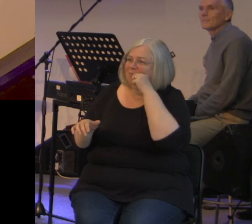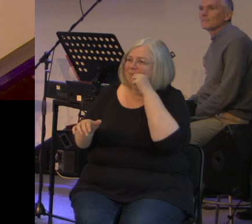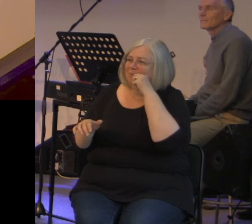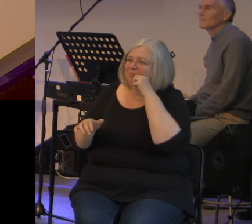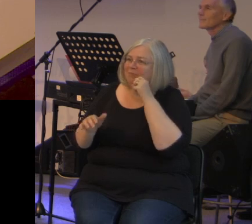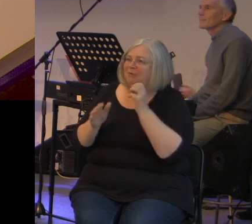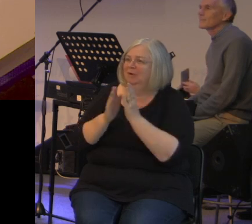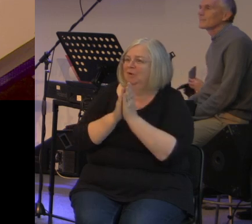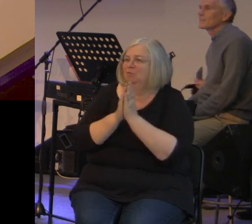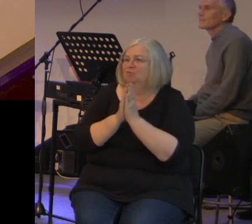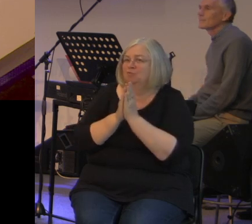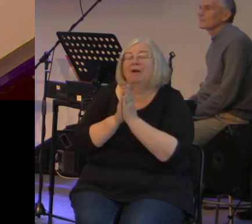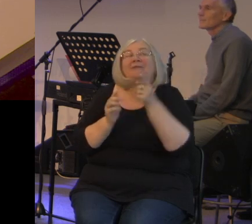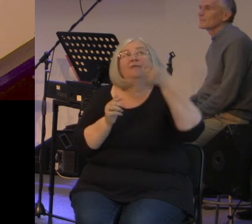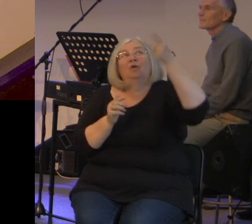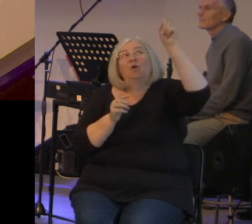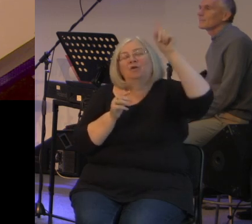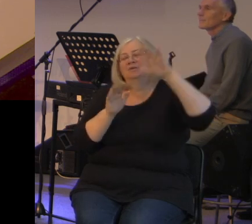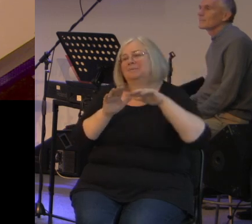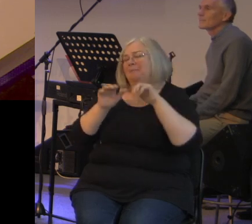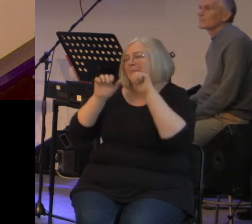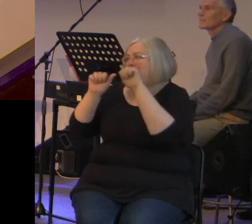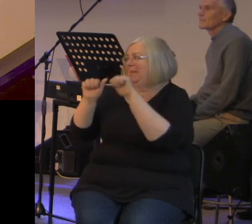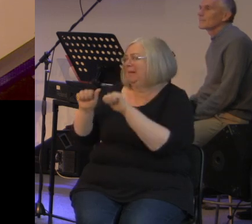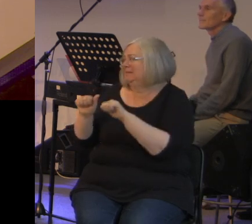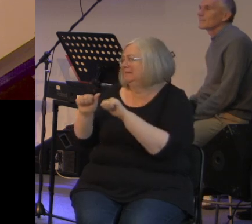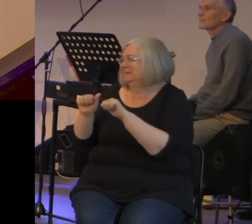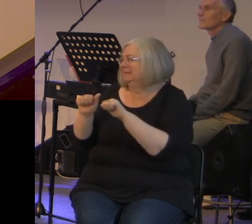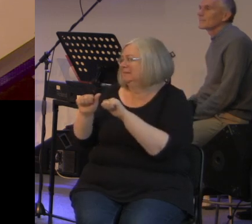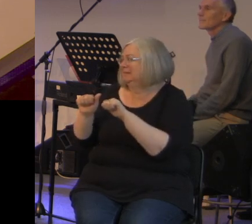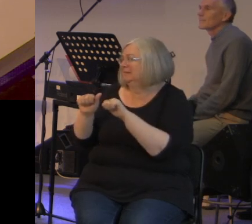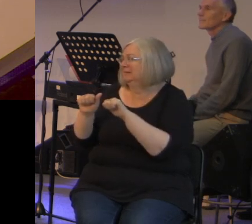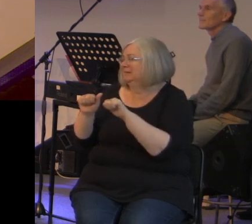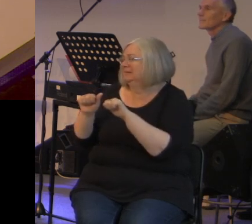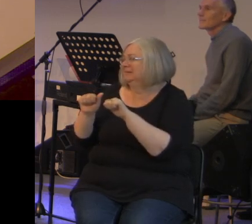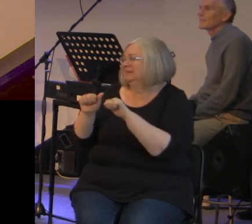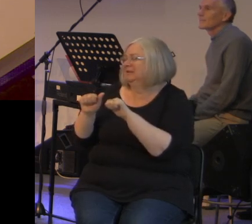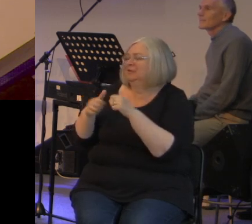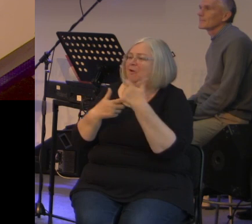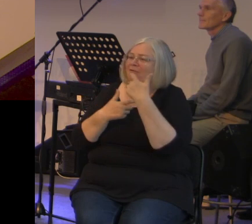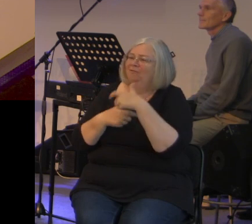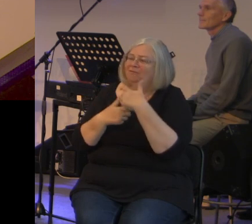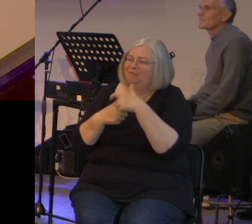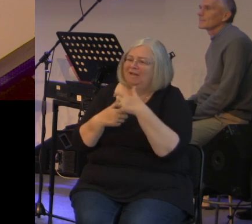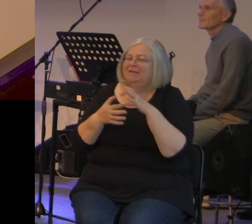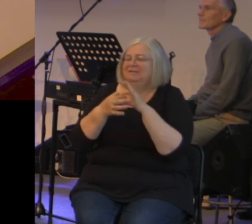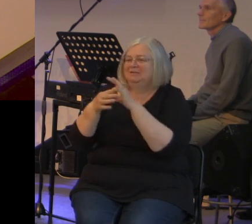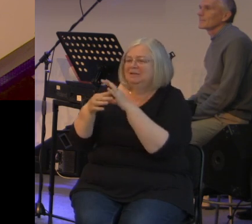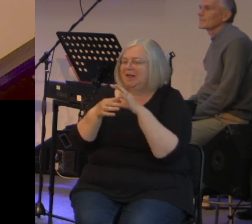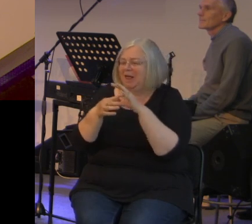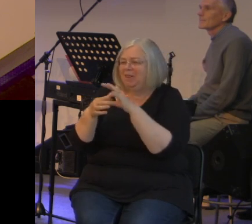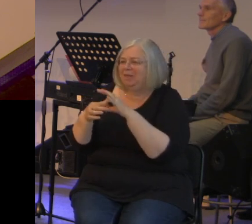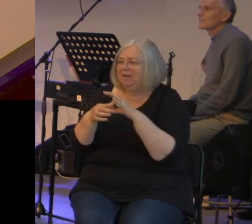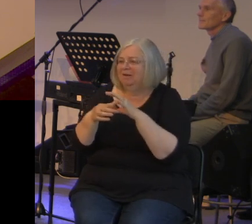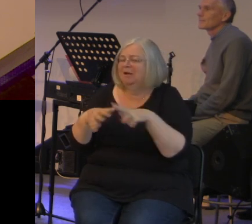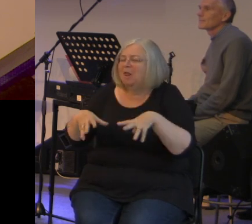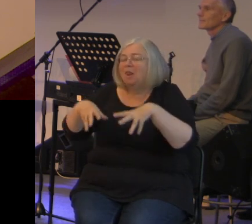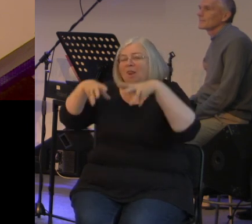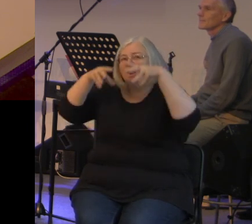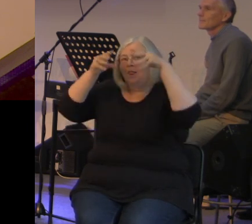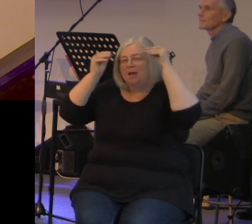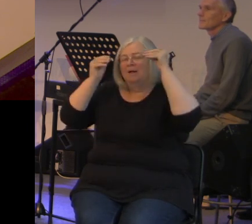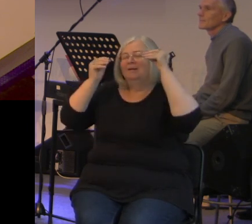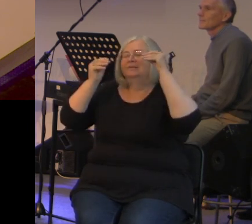for God's blessing upon you as you open His Word, as you have fun together, as you listen to what He's